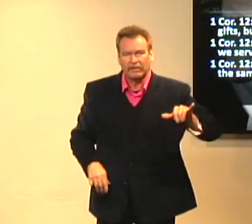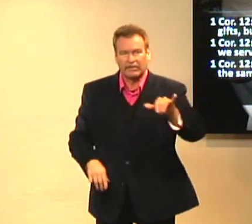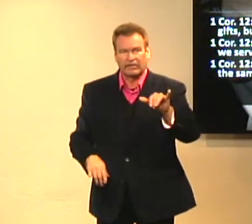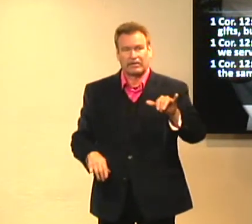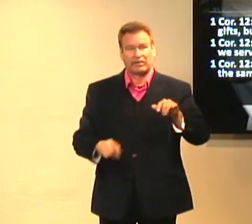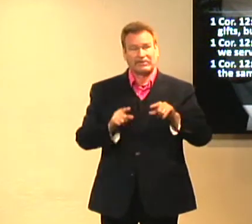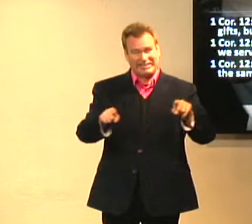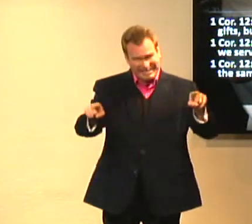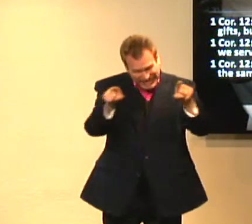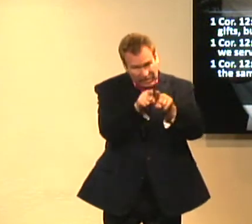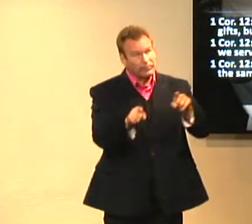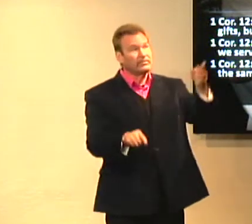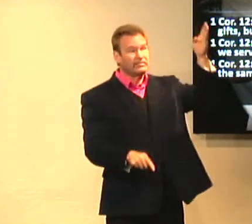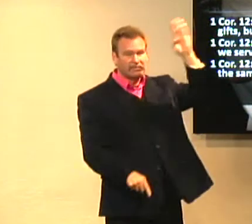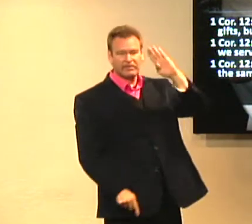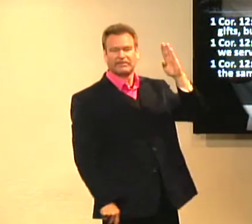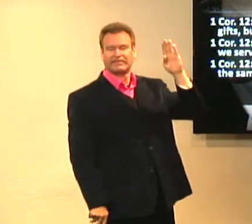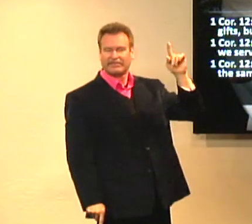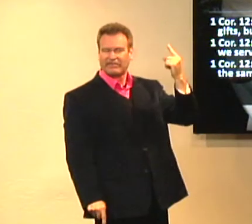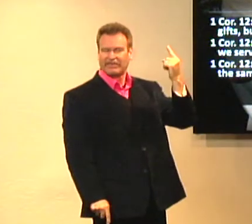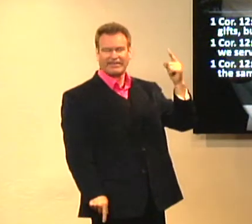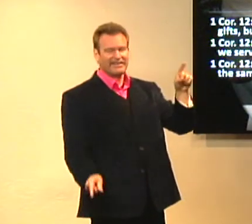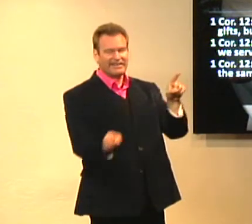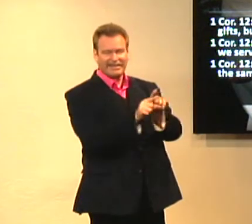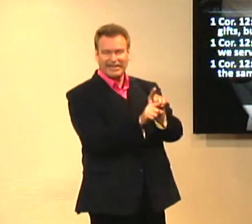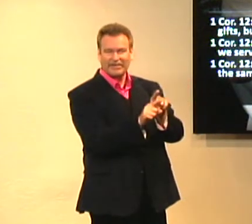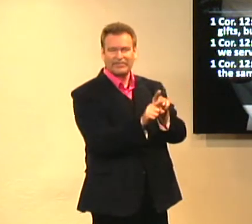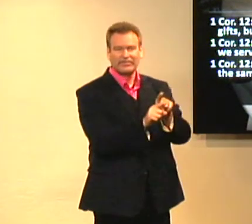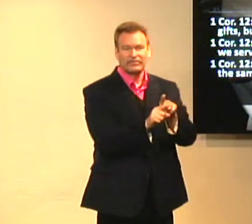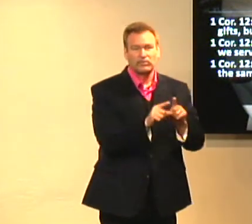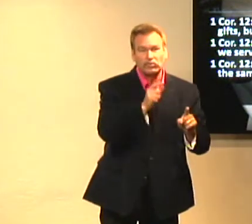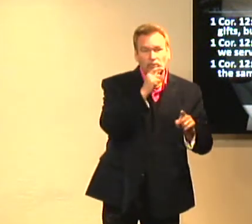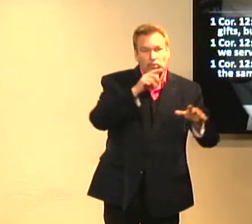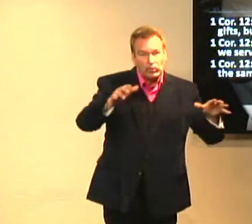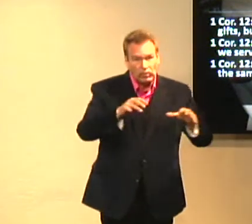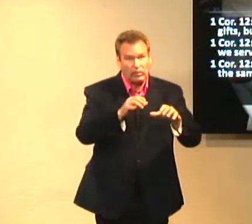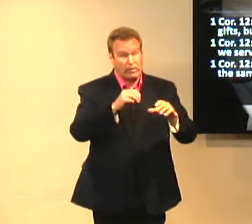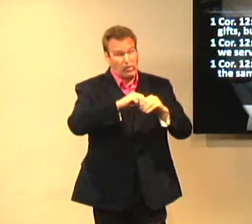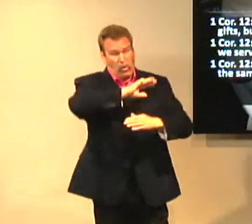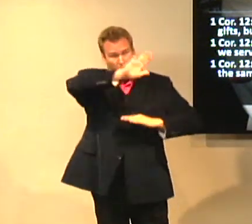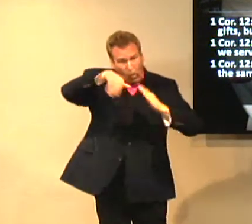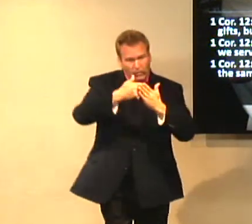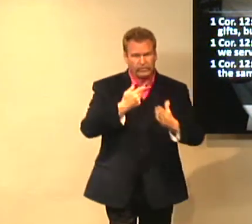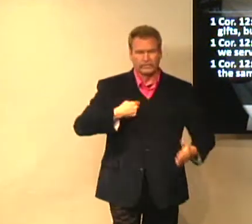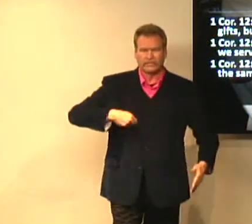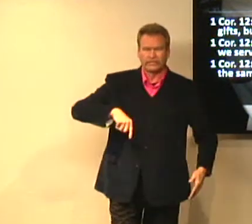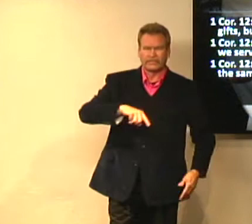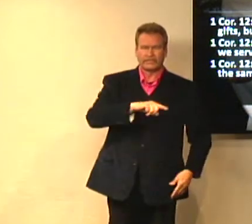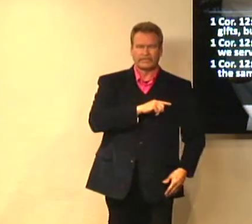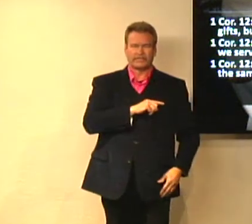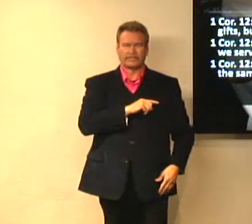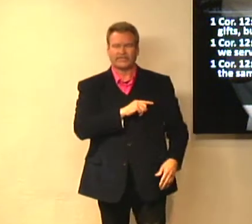It's not the same for each and every one of us, but it is the same God who does all of the work in us.